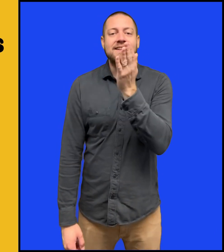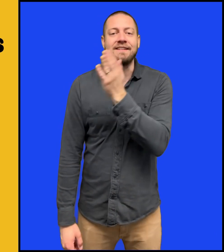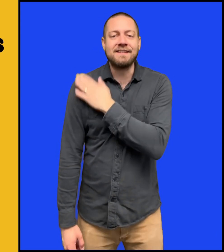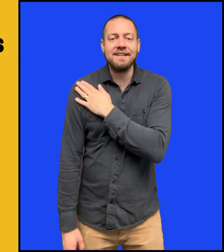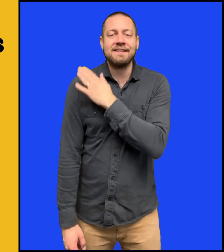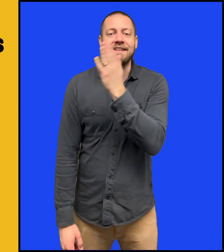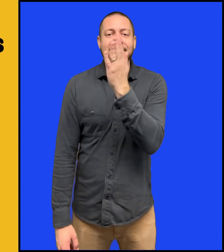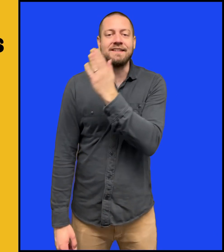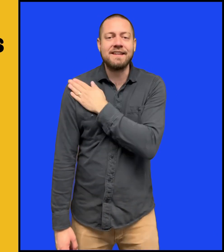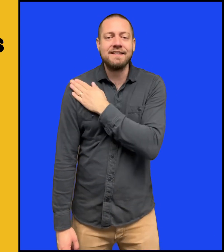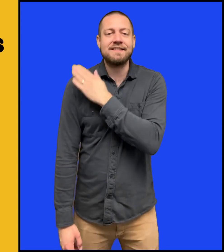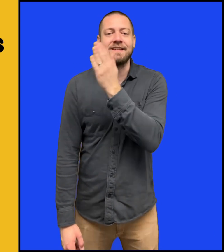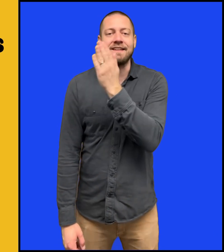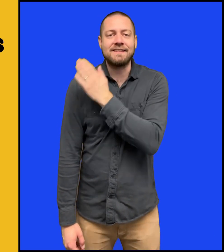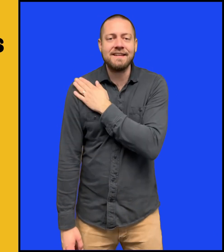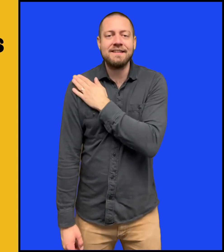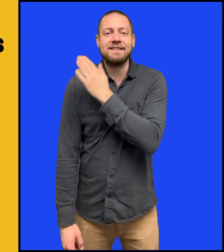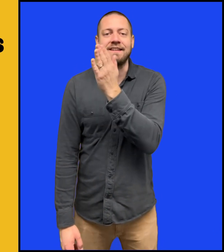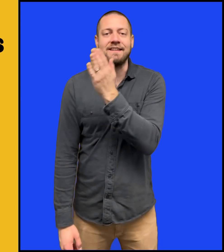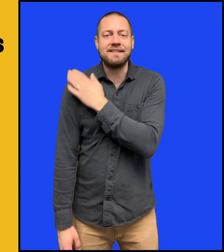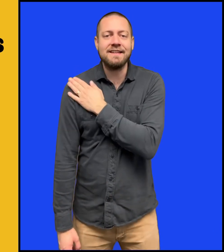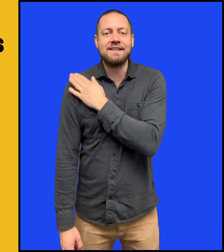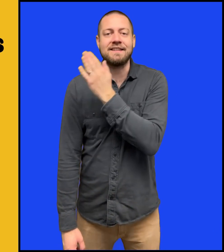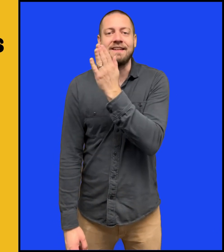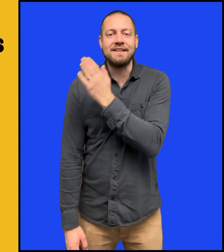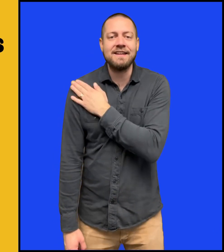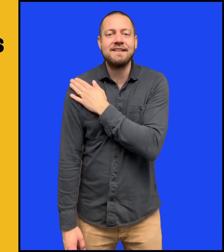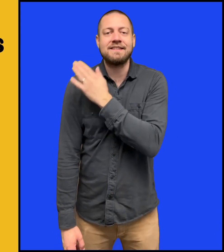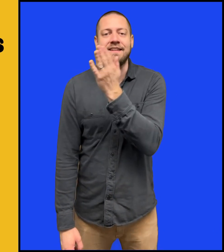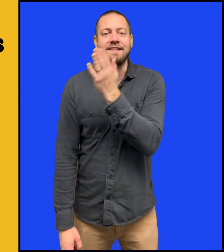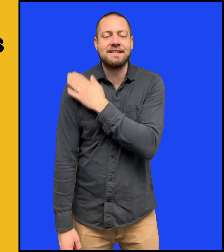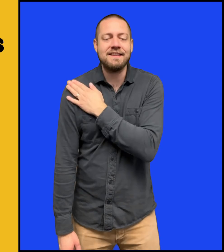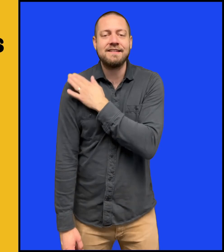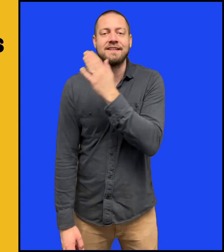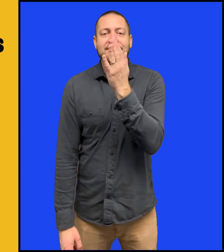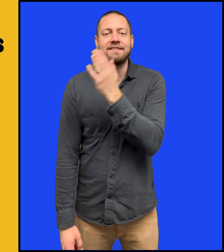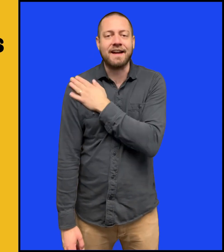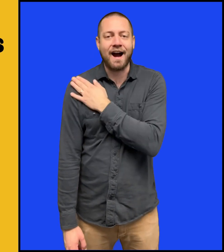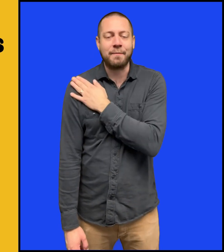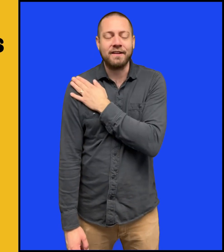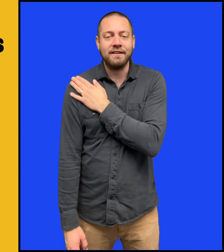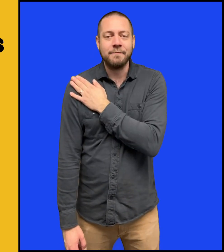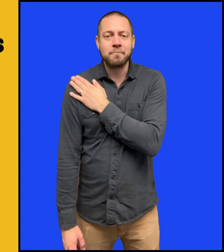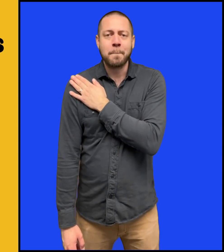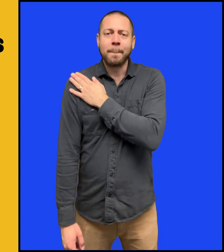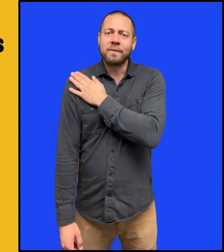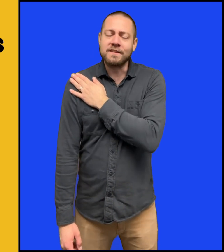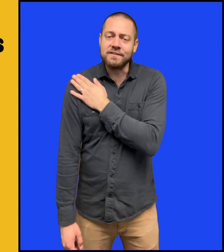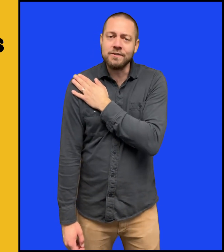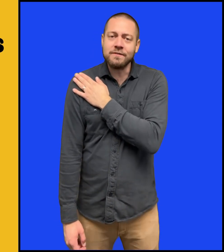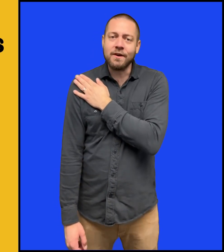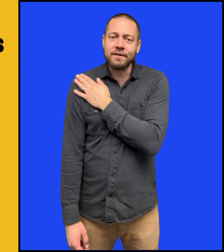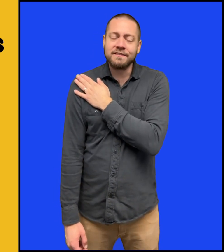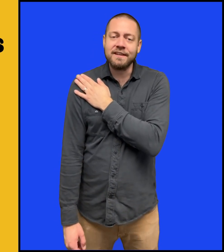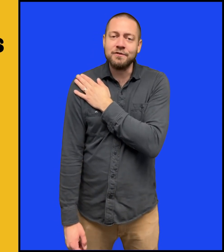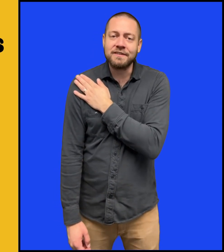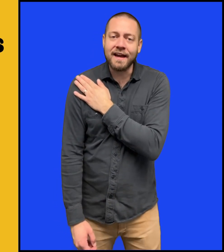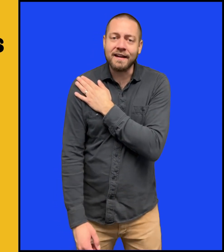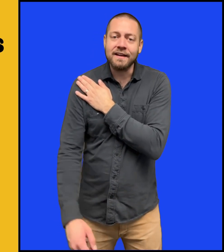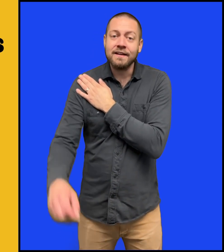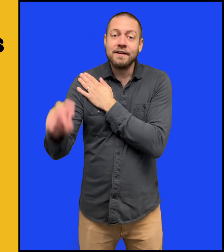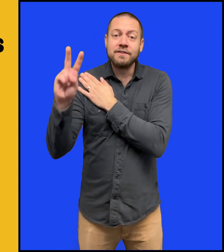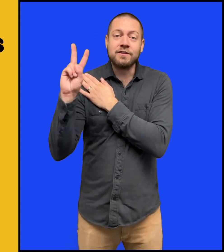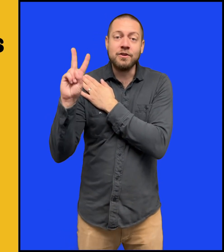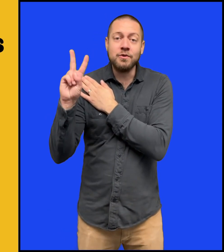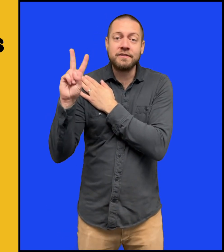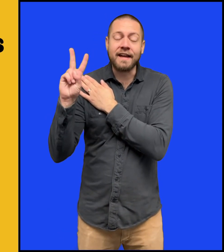T, T, T, T, T, T, T, T, T, T, T, T, T, T. Stop. Did you notice that you